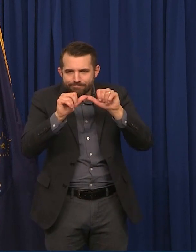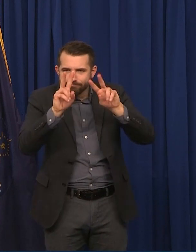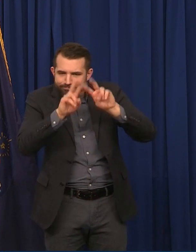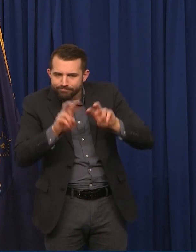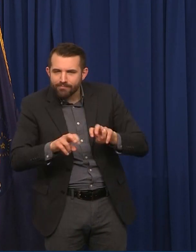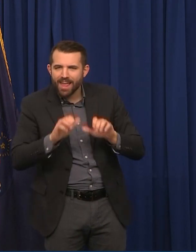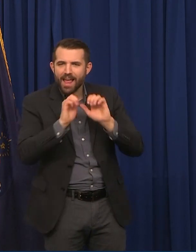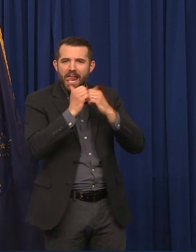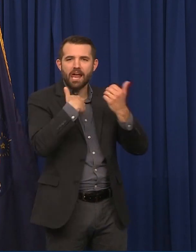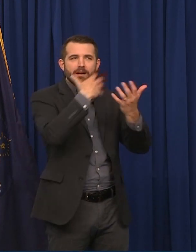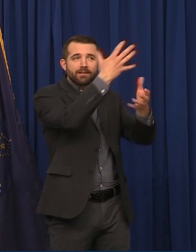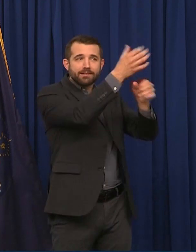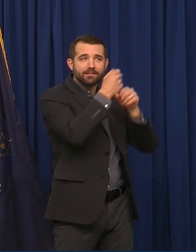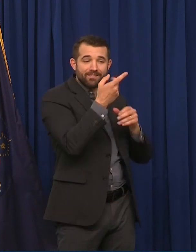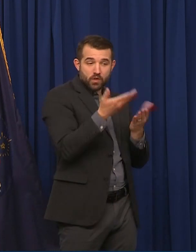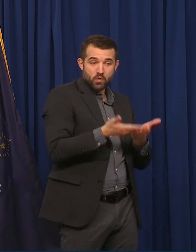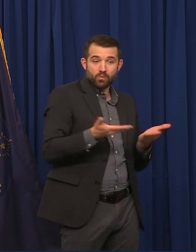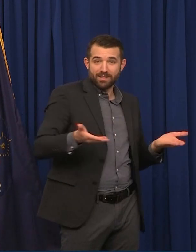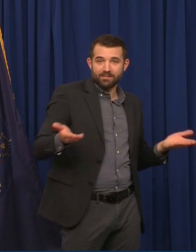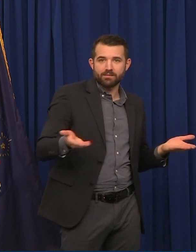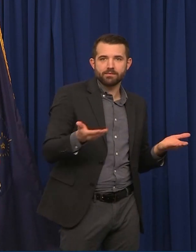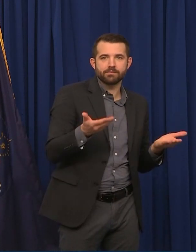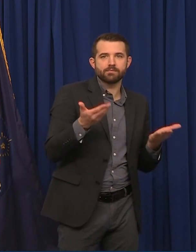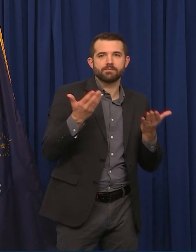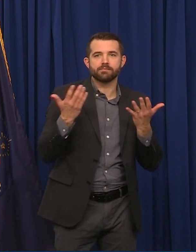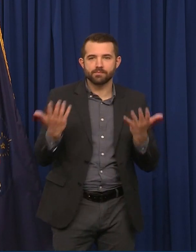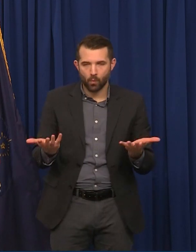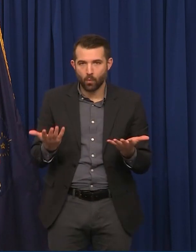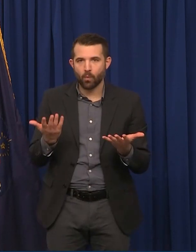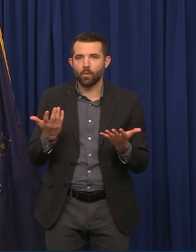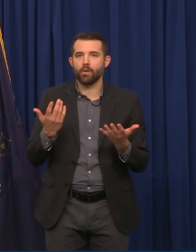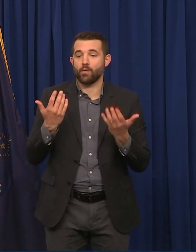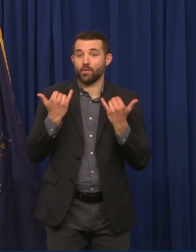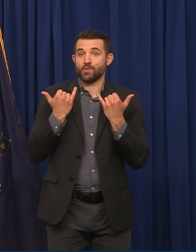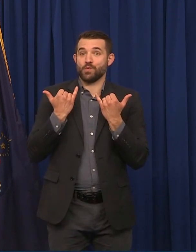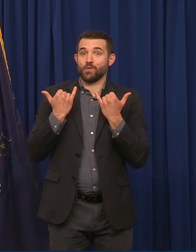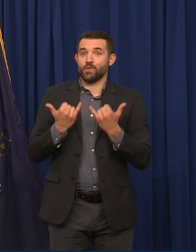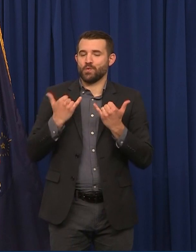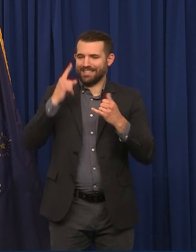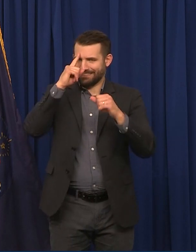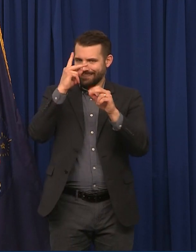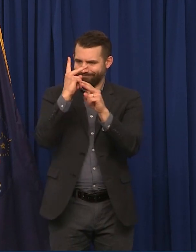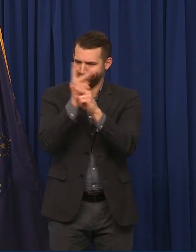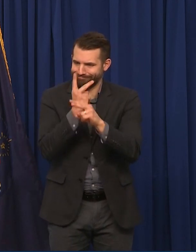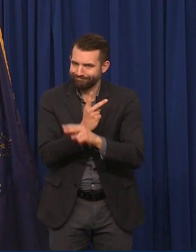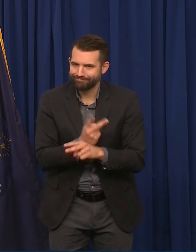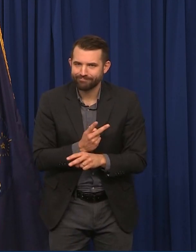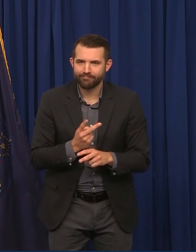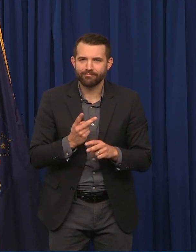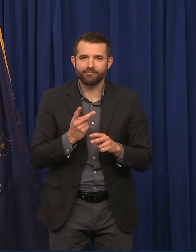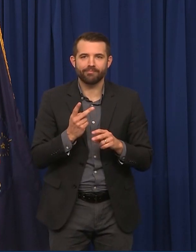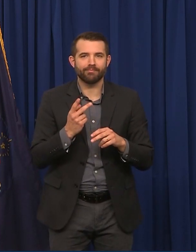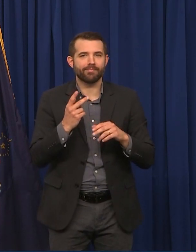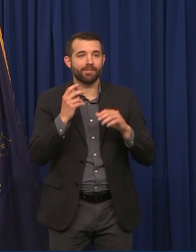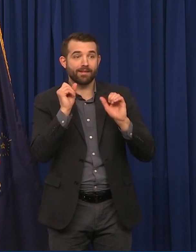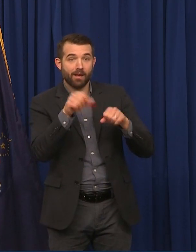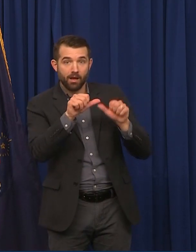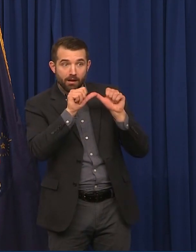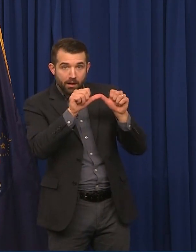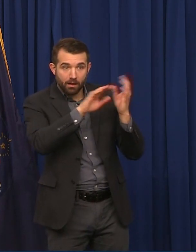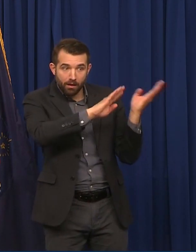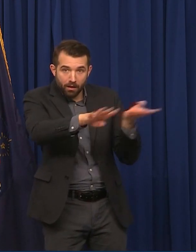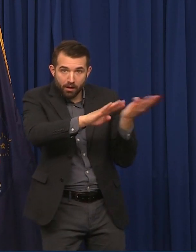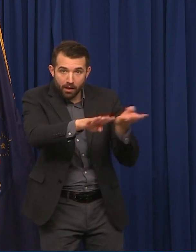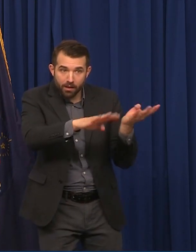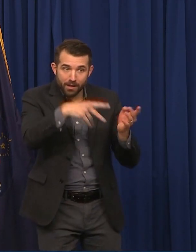has been made there. And our team is evaluating, for example, how much PPE can it sterilize? How mobile is